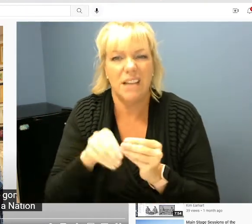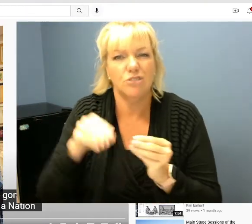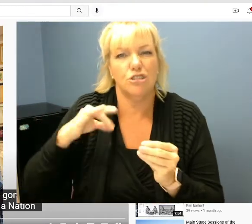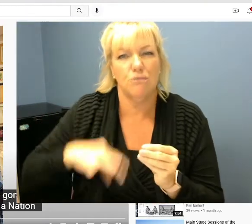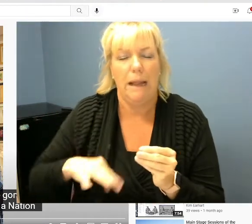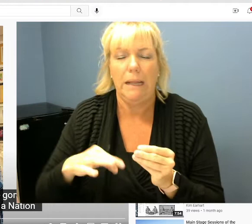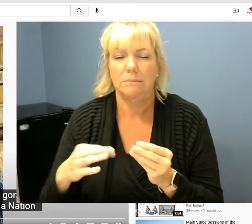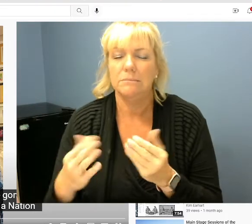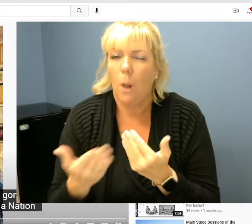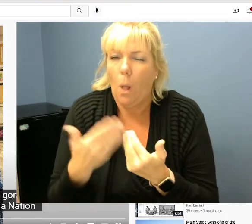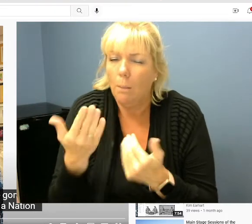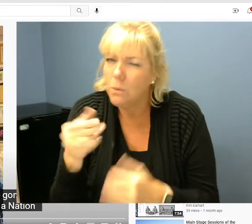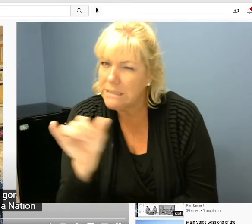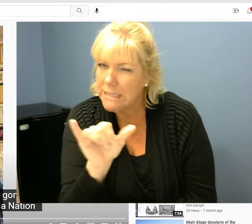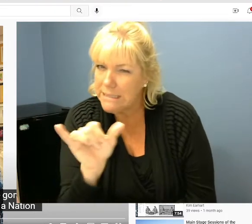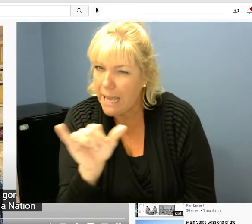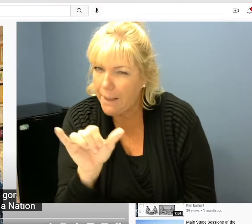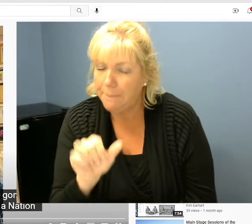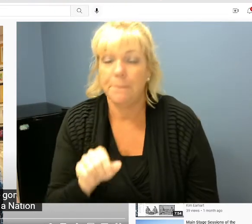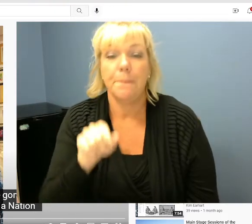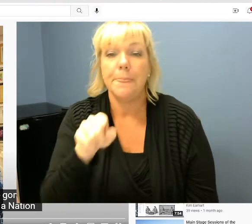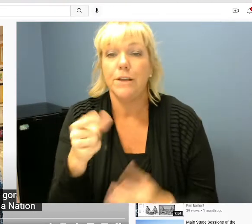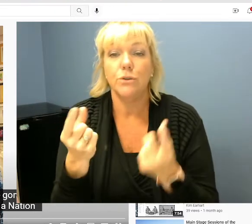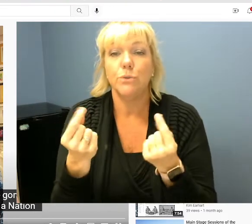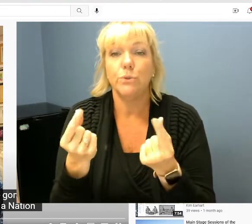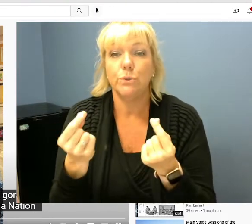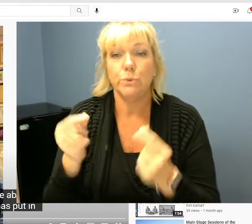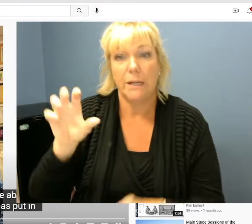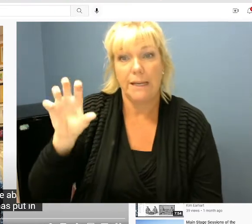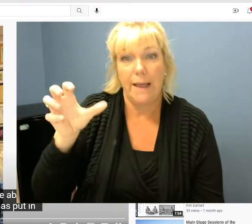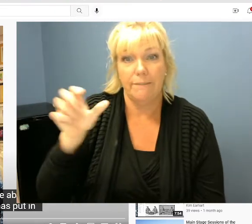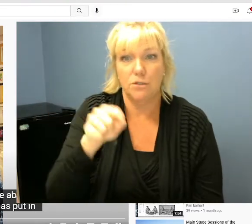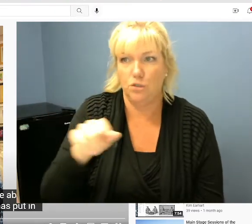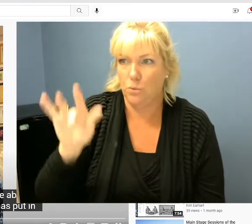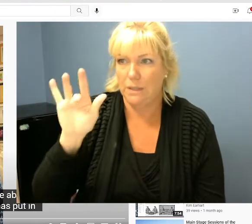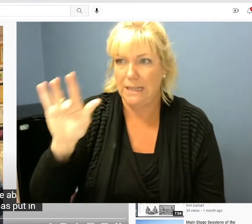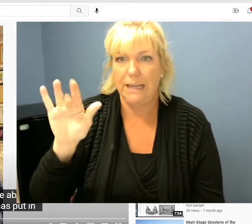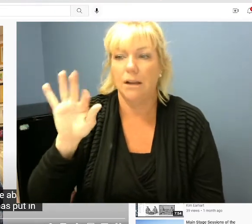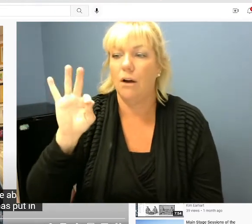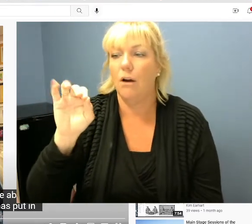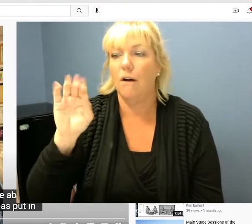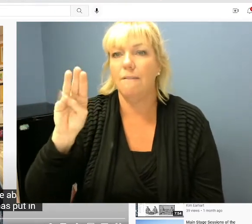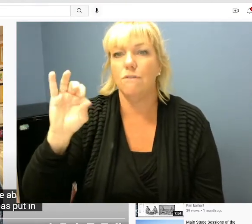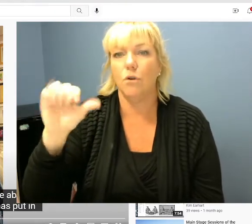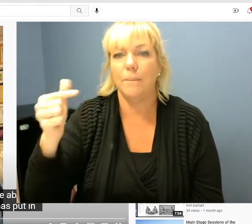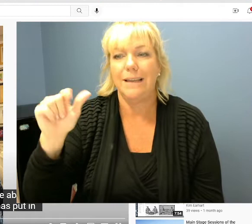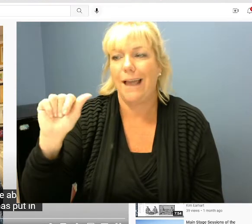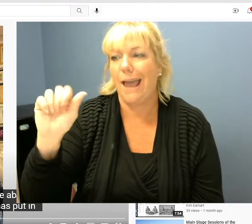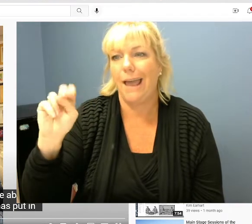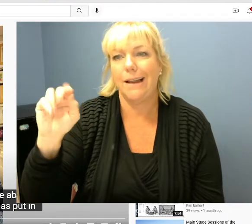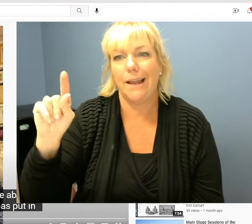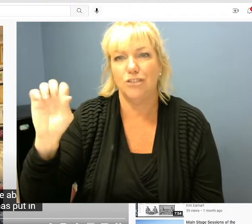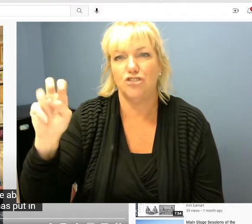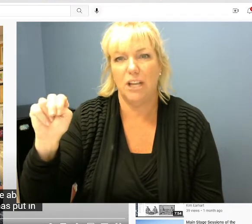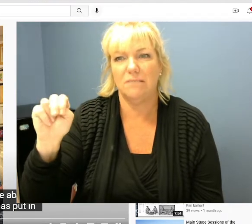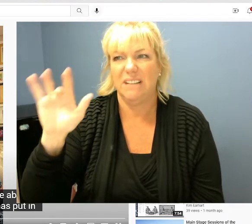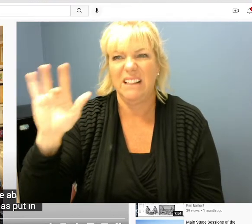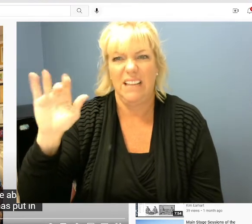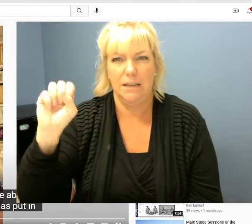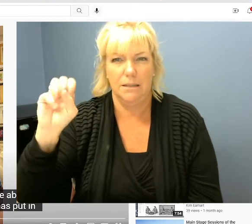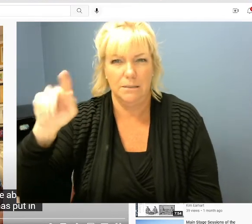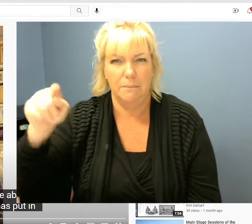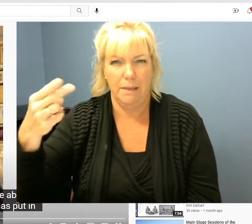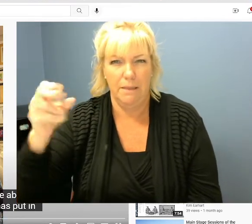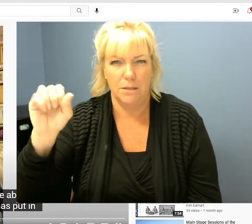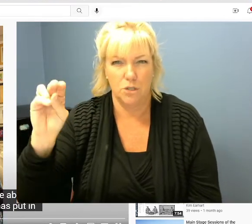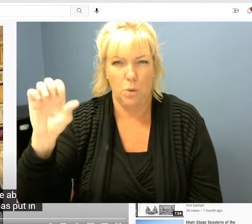going to do is you're going to click on that Forming a Nation link through the Smithsonian. There are about